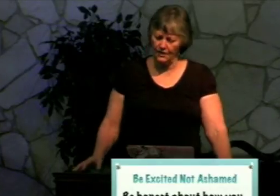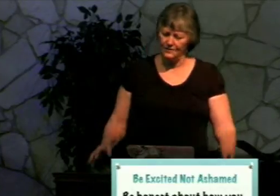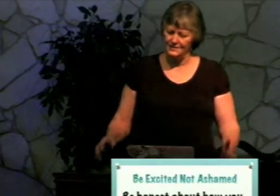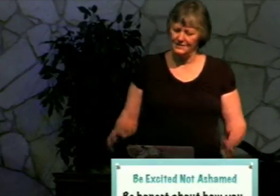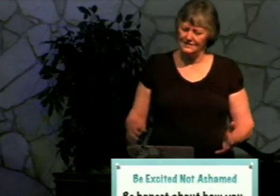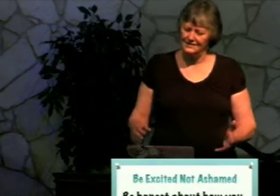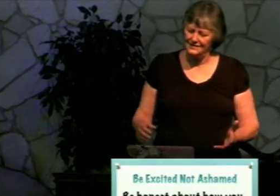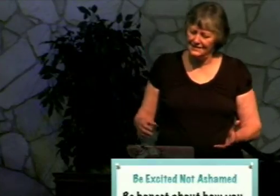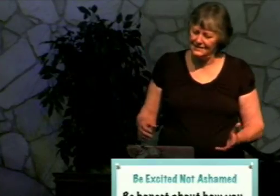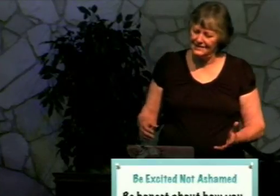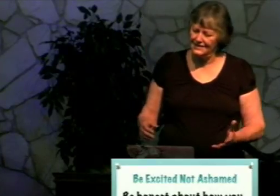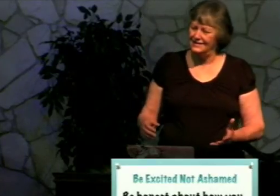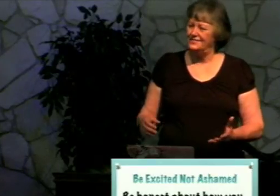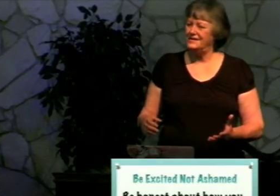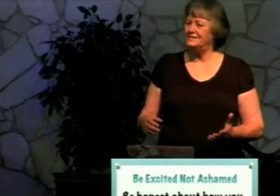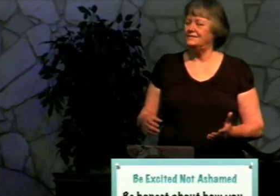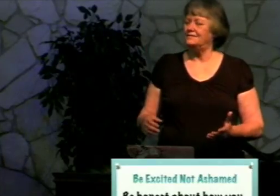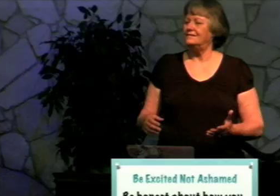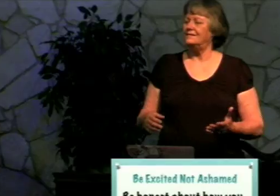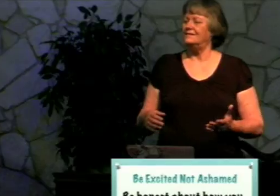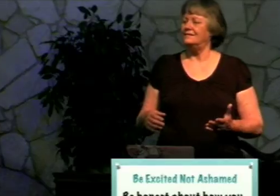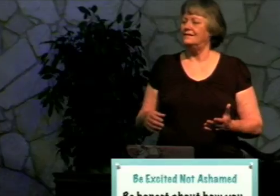know, then